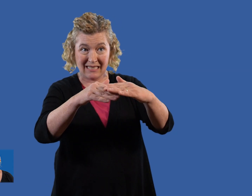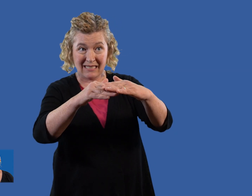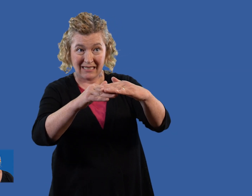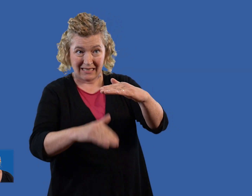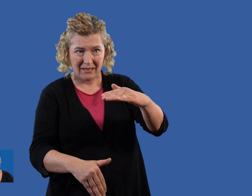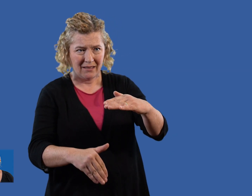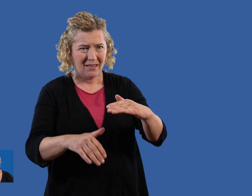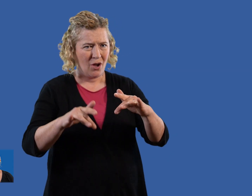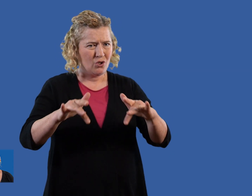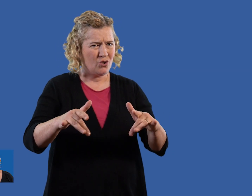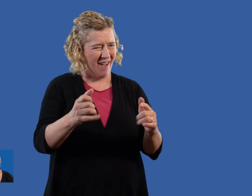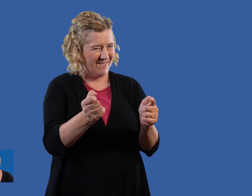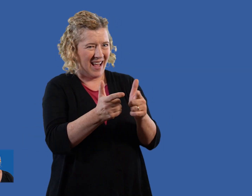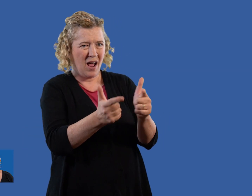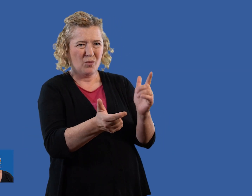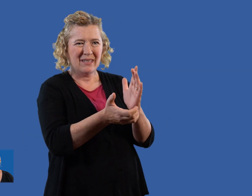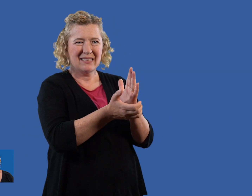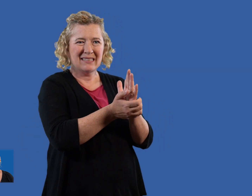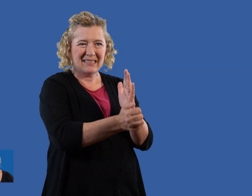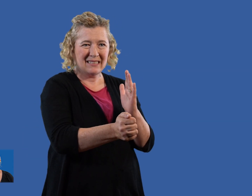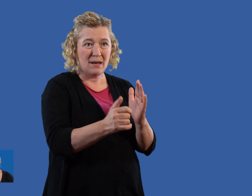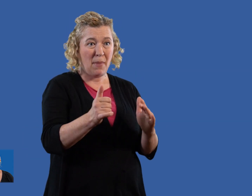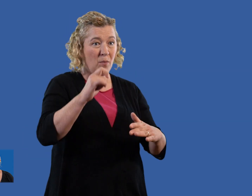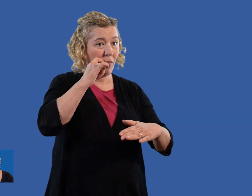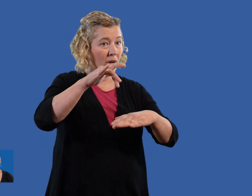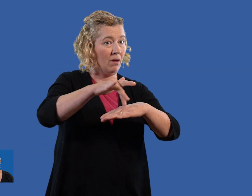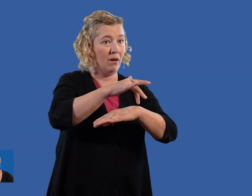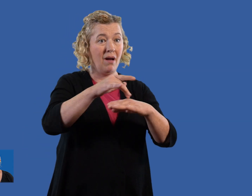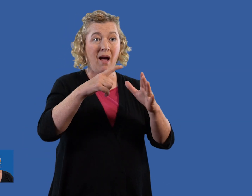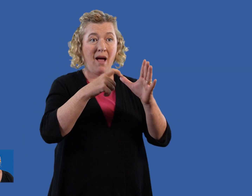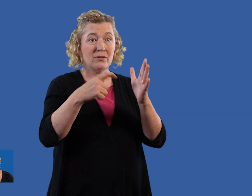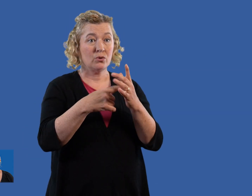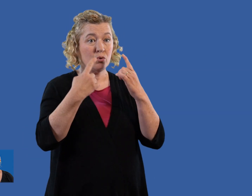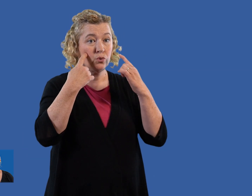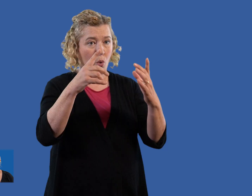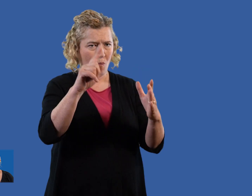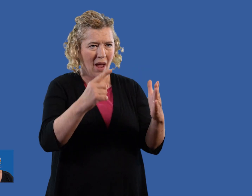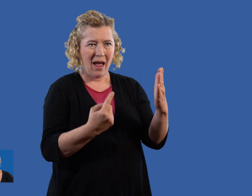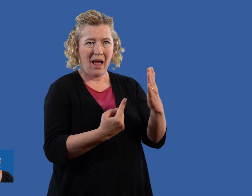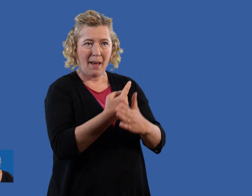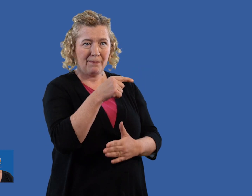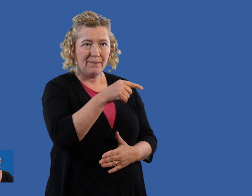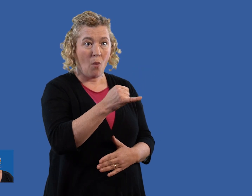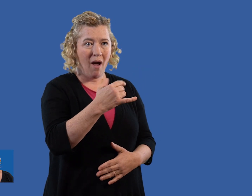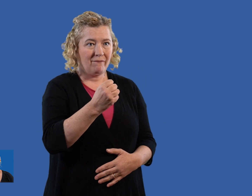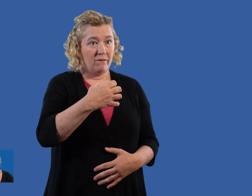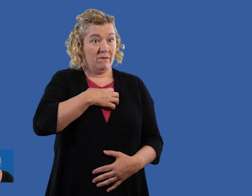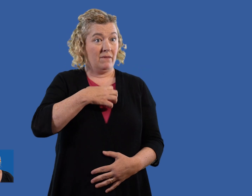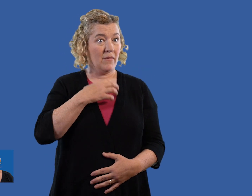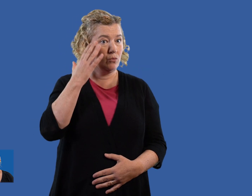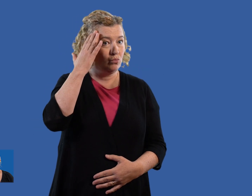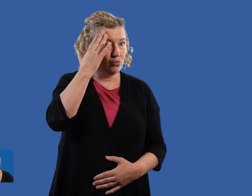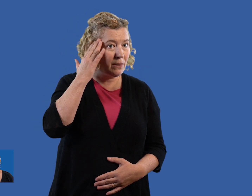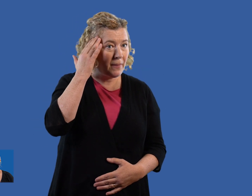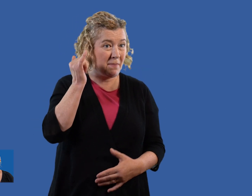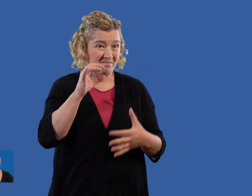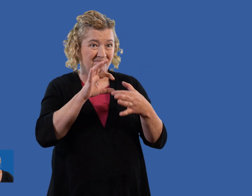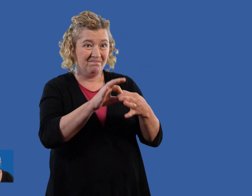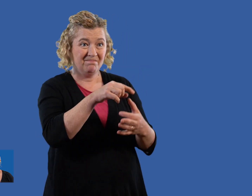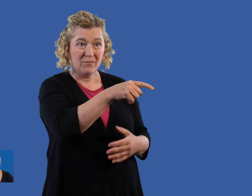younger, they don't have language skills, so they may reenact the traumatic event or aspects of the trauma through play, or they may experience frightening